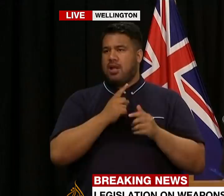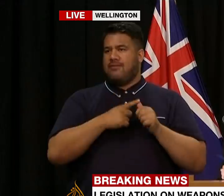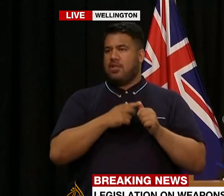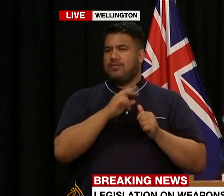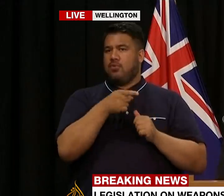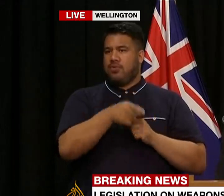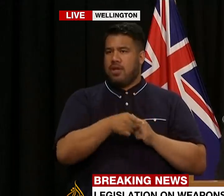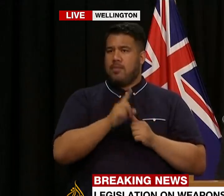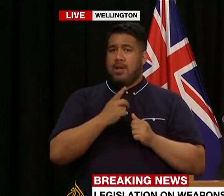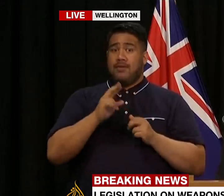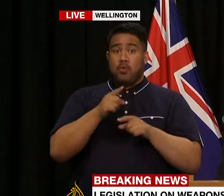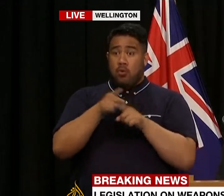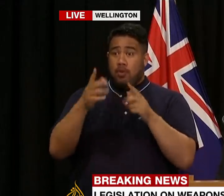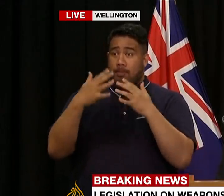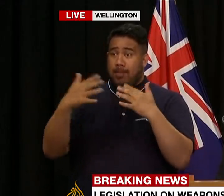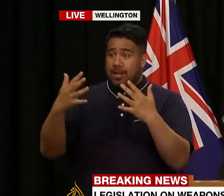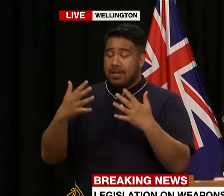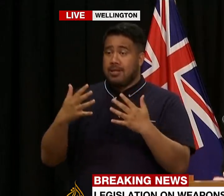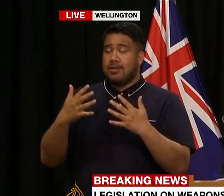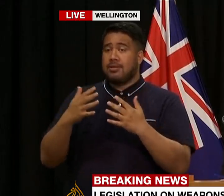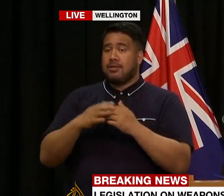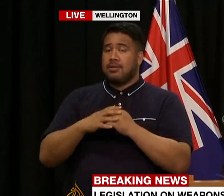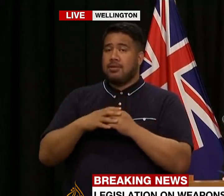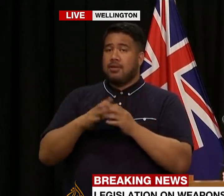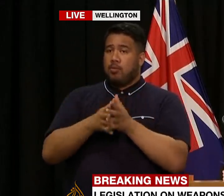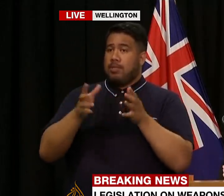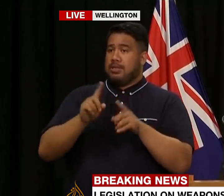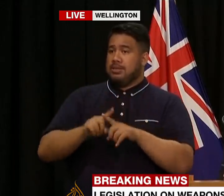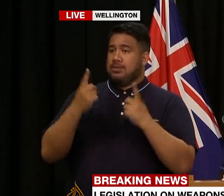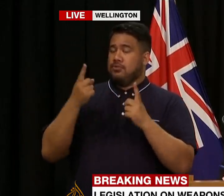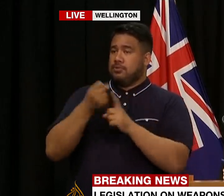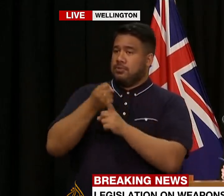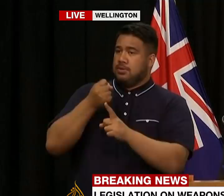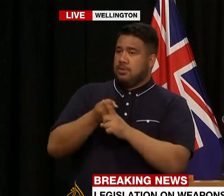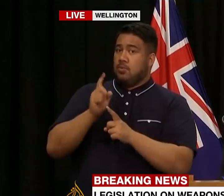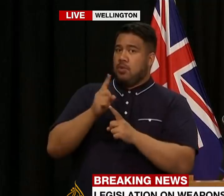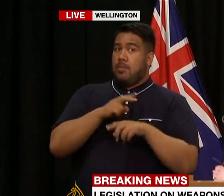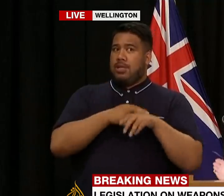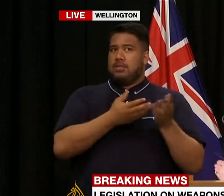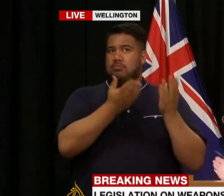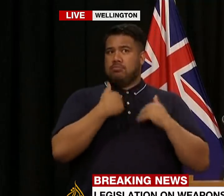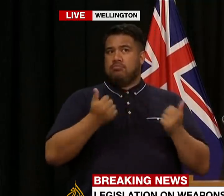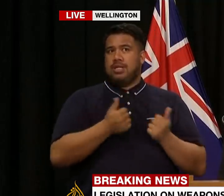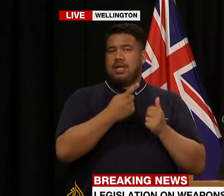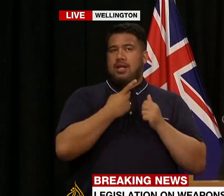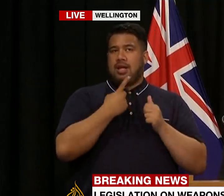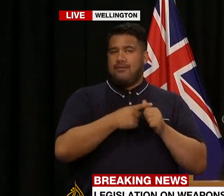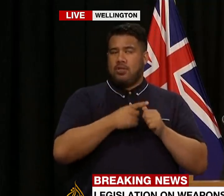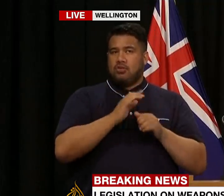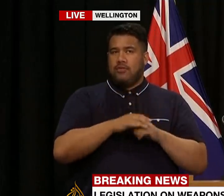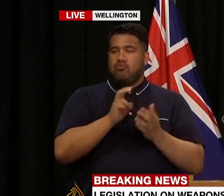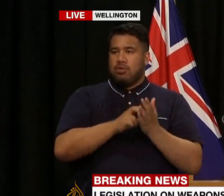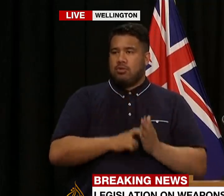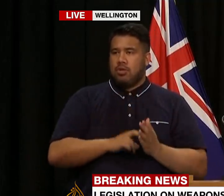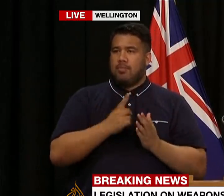biggest difference to you? And giving them ample opportunity to give us advice on issues of registration. Absolutely acknowledging